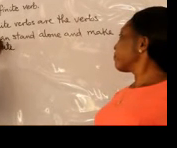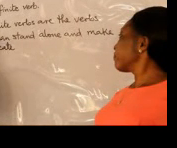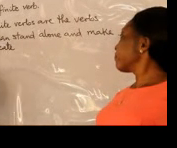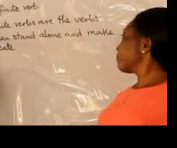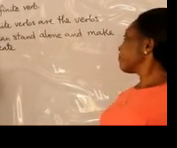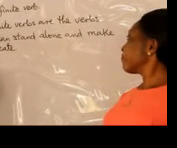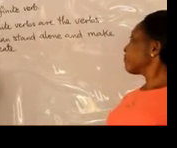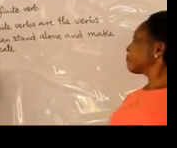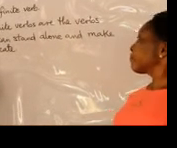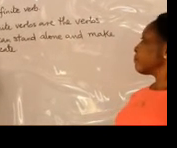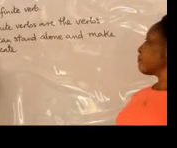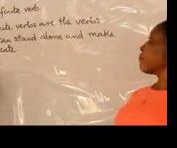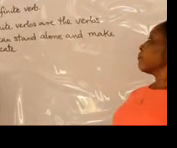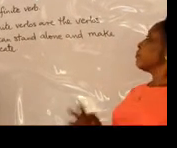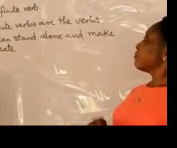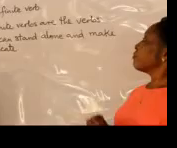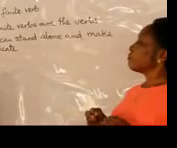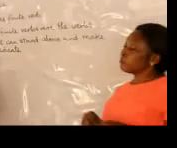And you know that